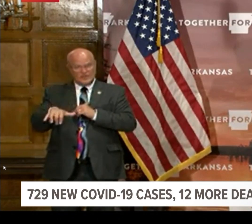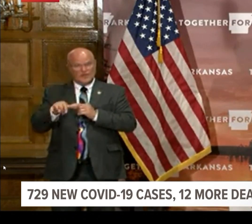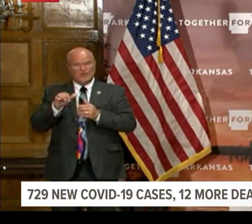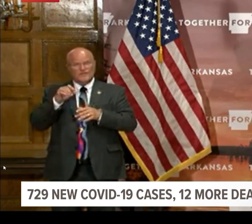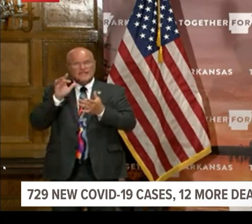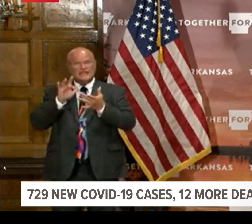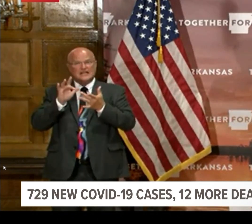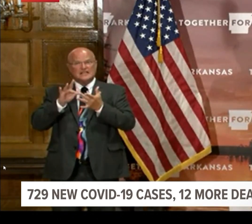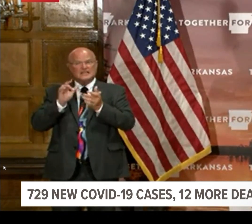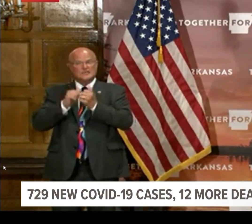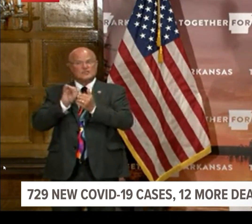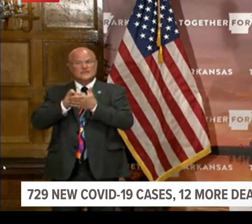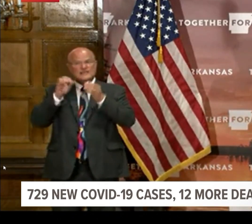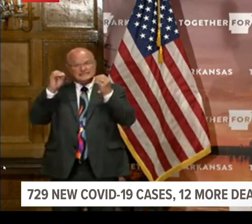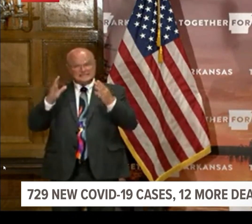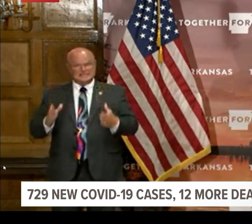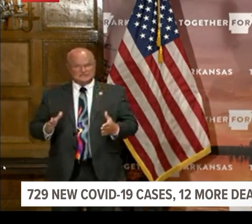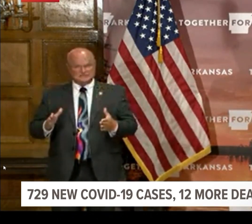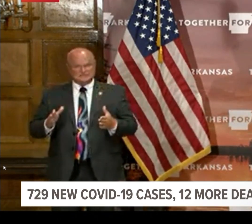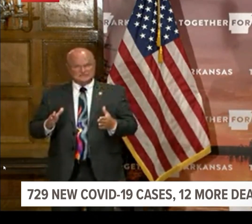came in contact with that teacher.